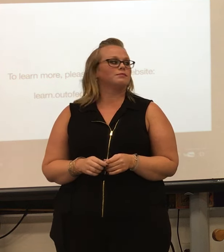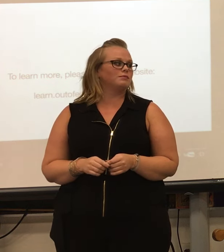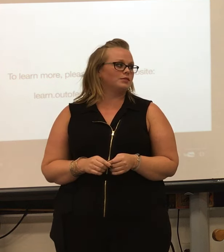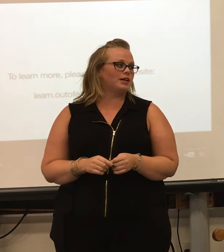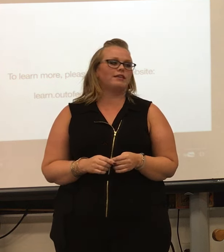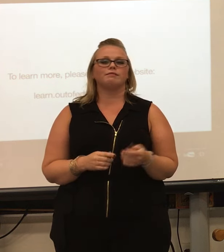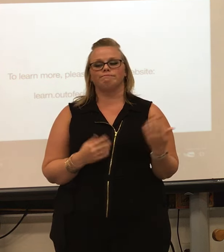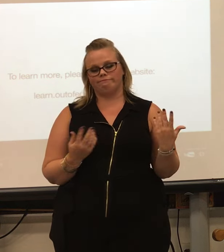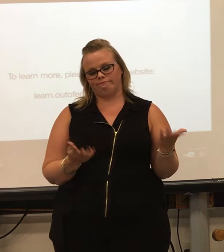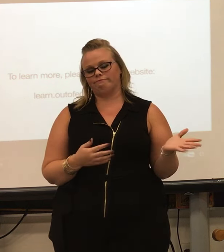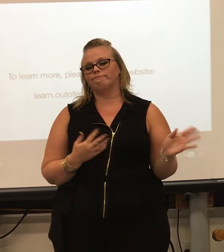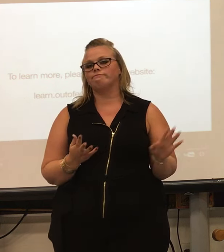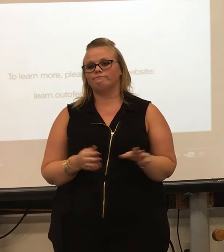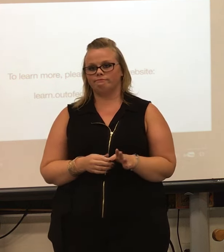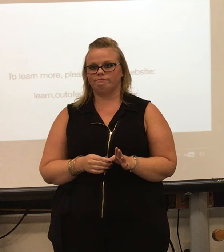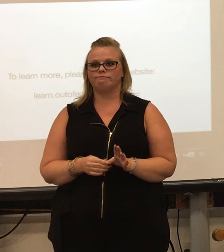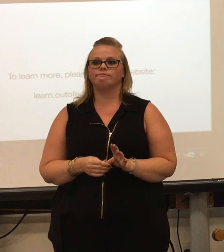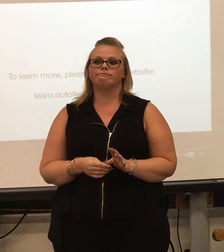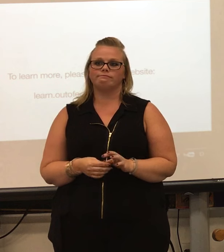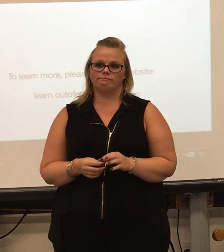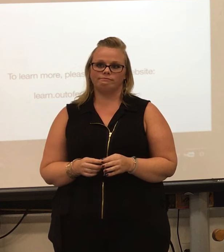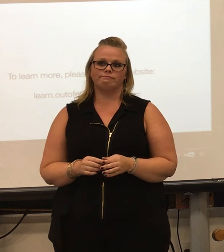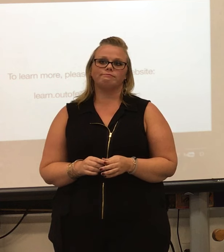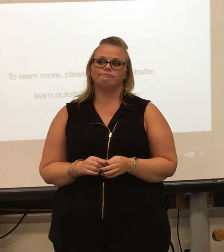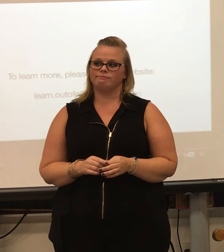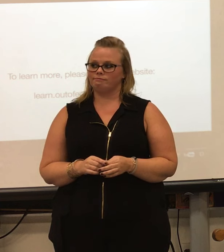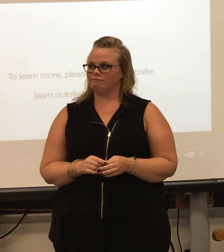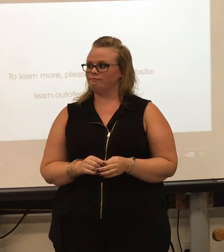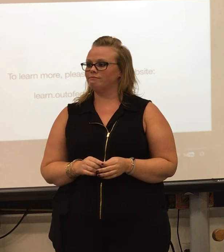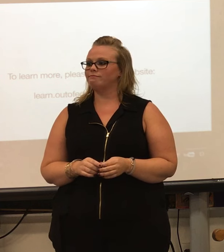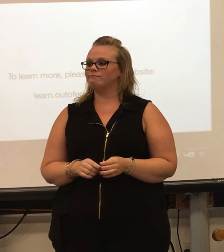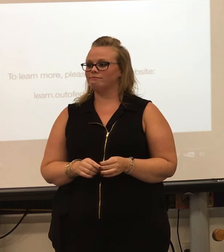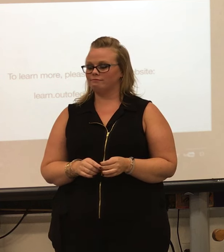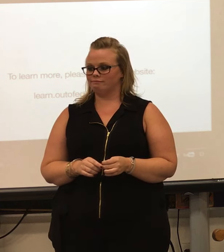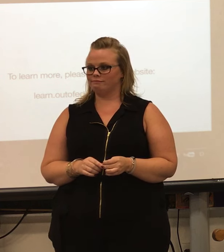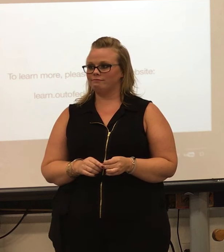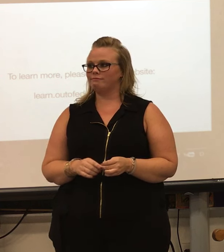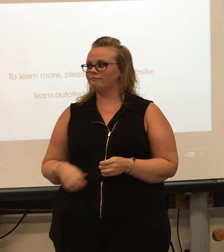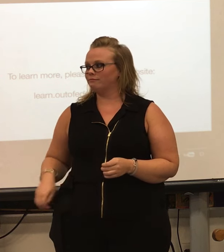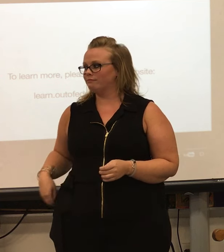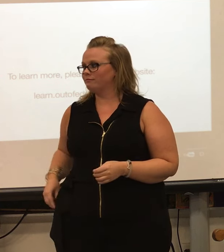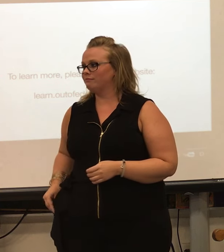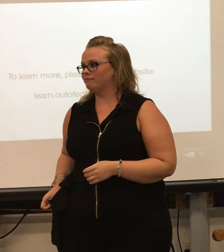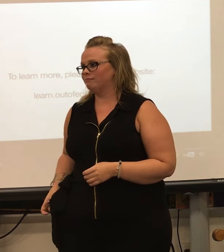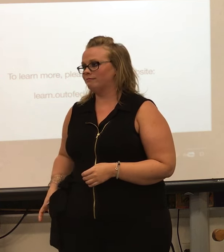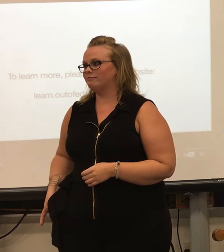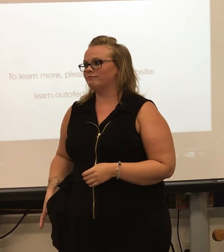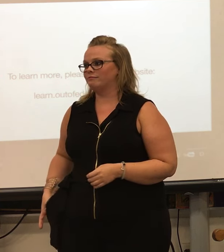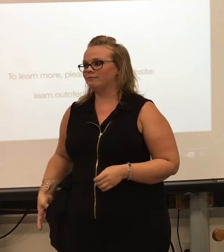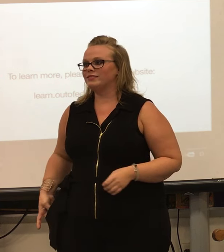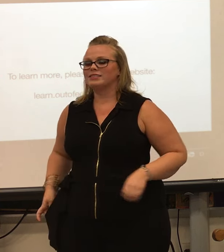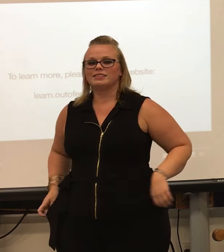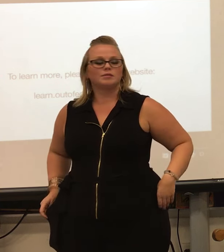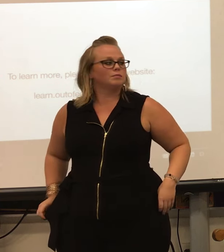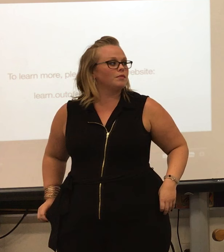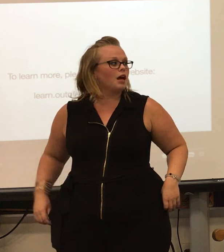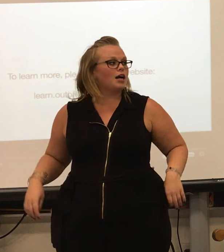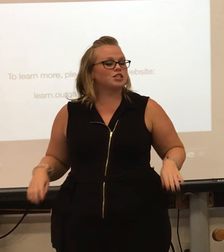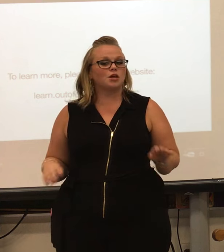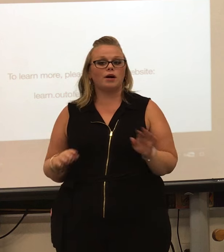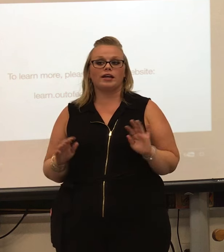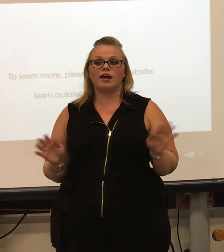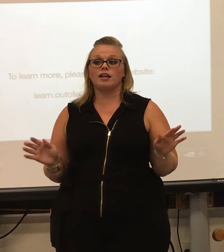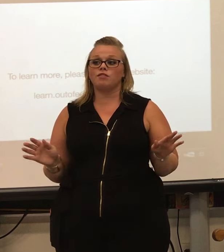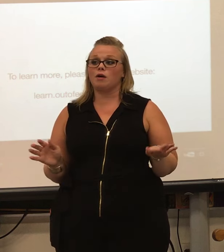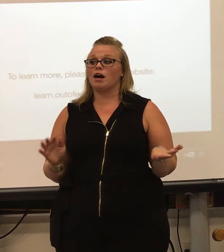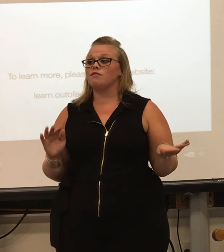mega struggle, and they usually have like a little therapeutic session and let it all out because we're not mom or dad, and then move on.